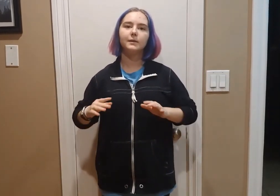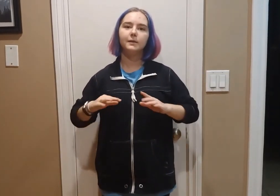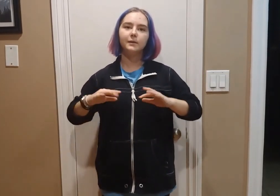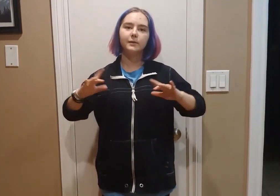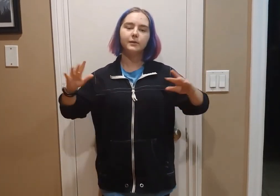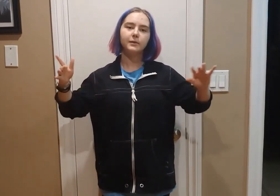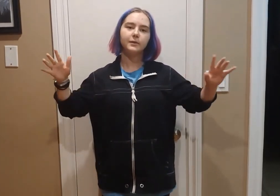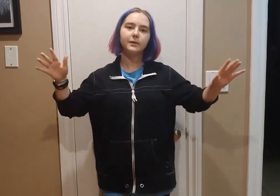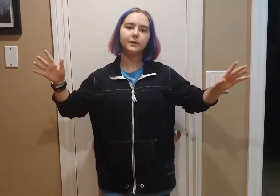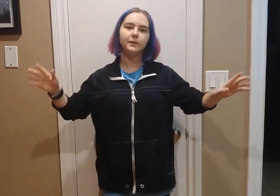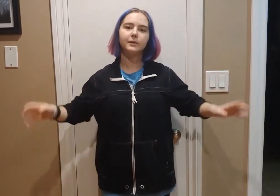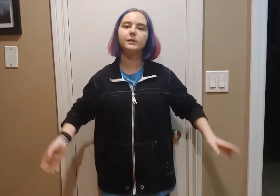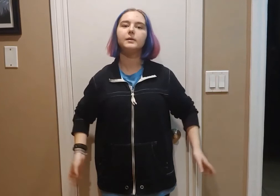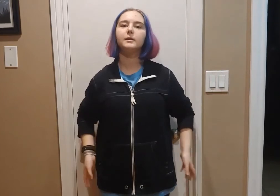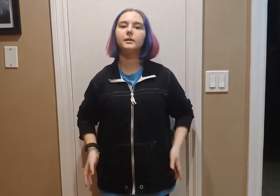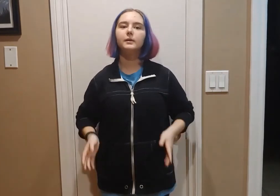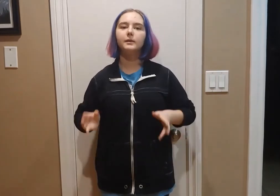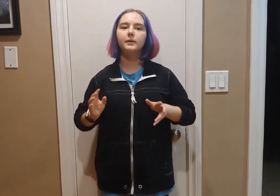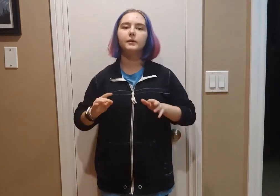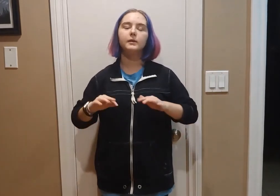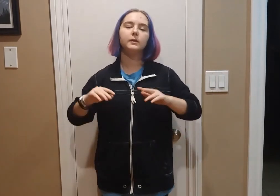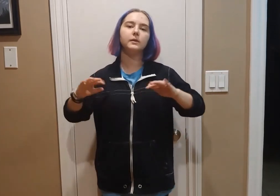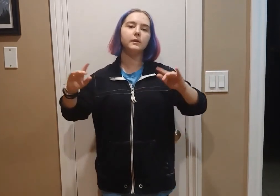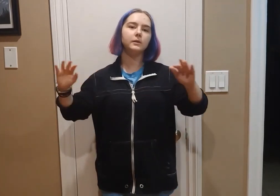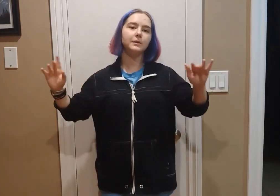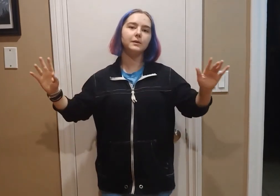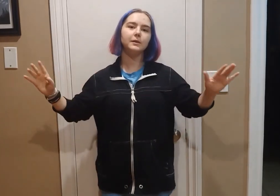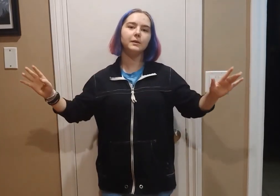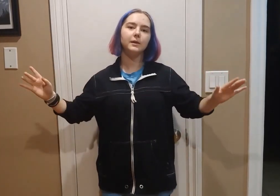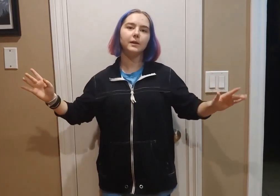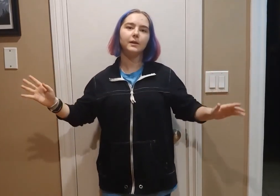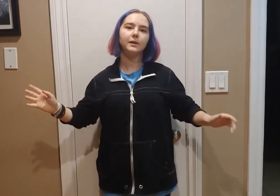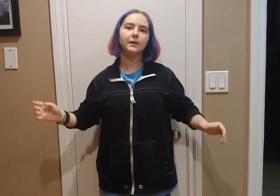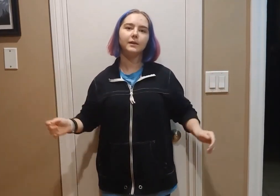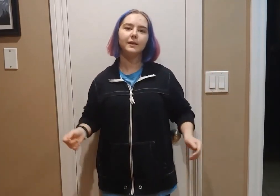Let it shine. Let it shine.